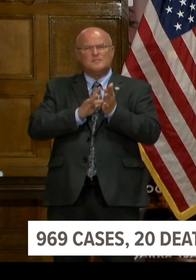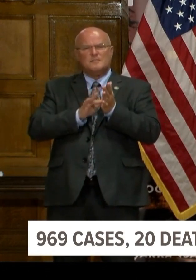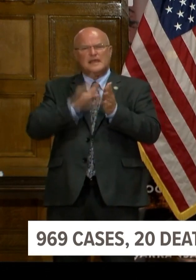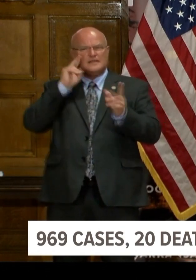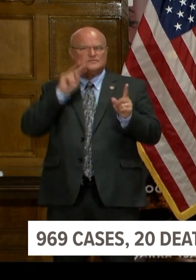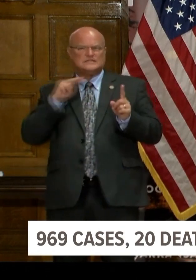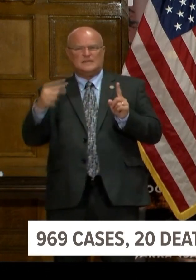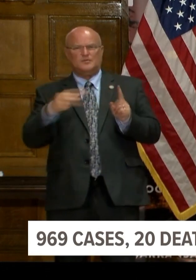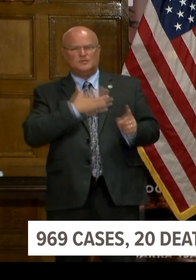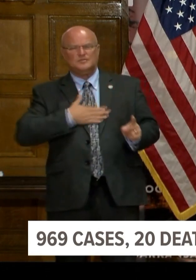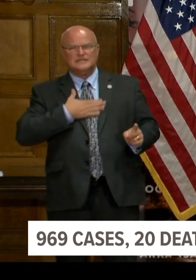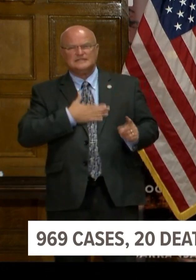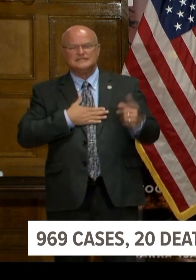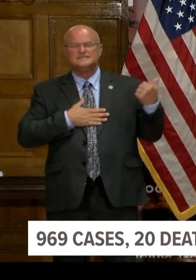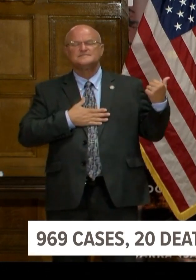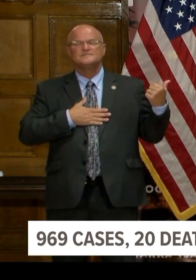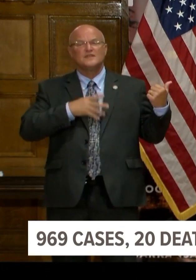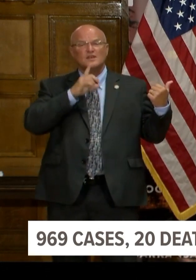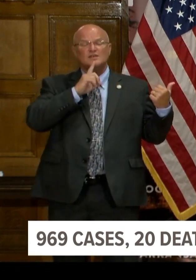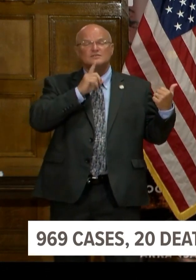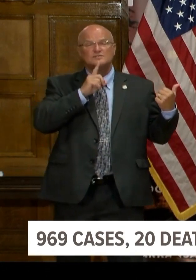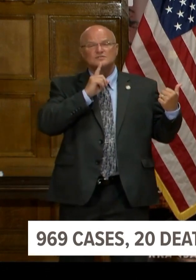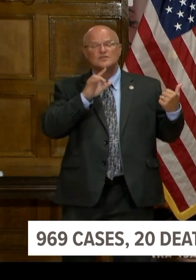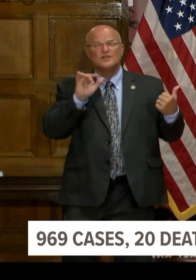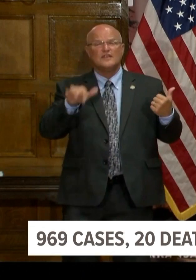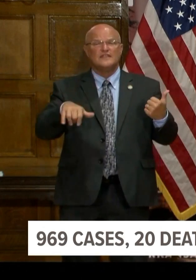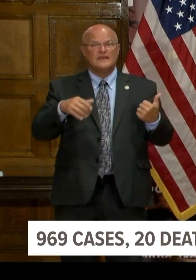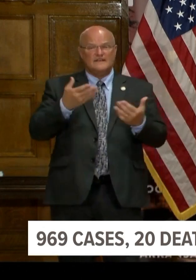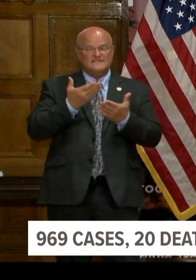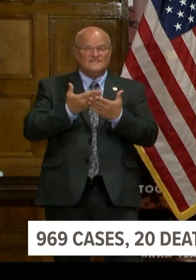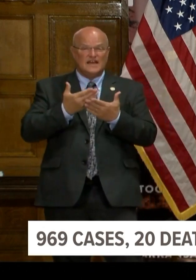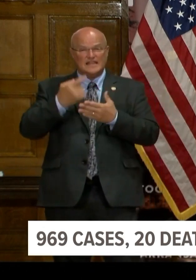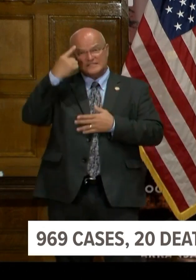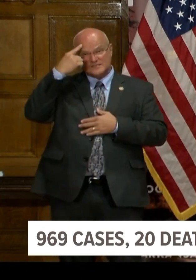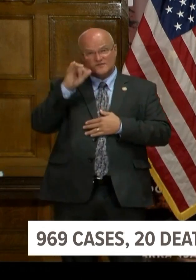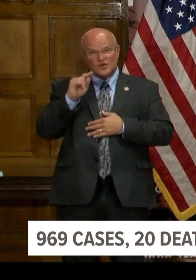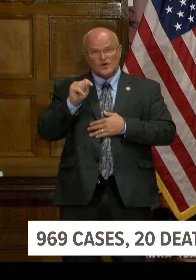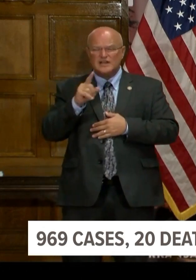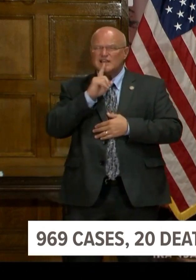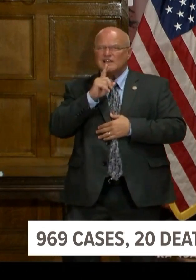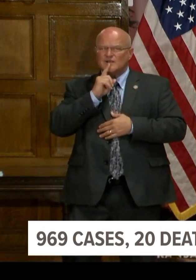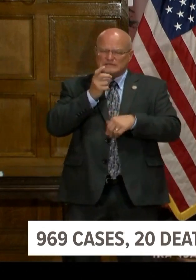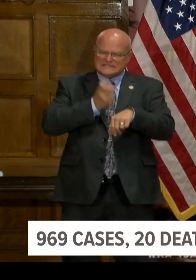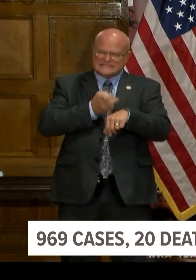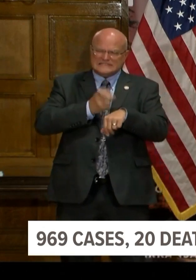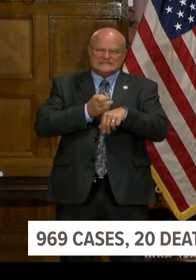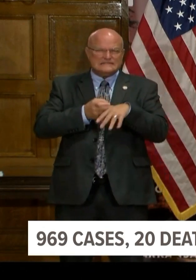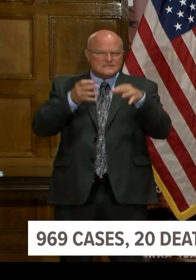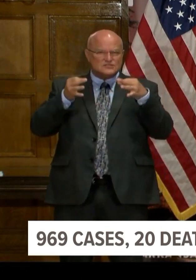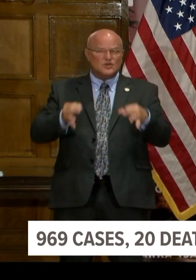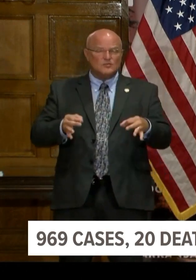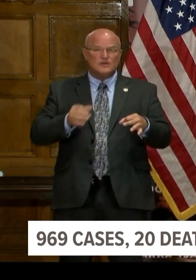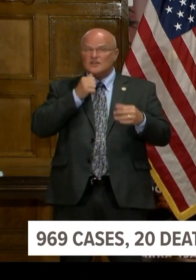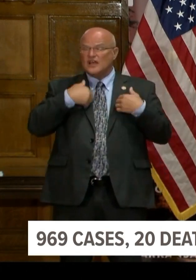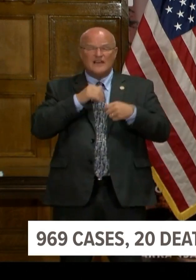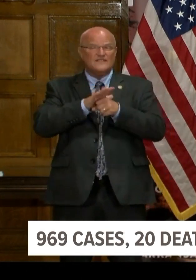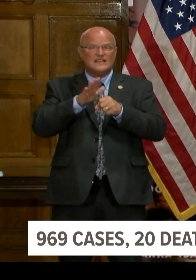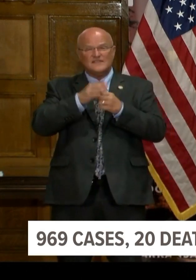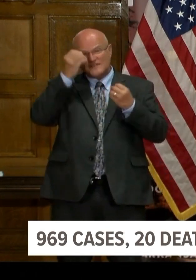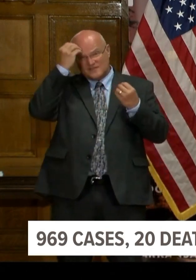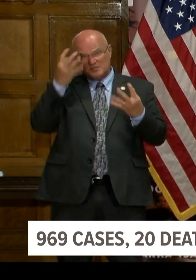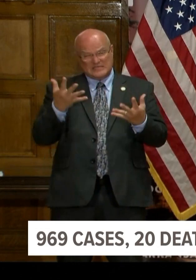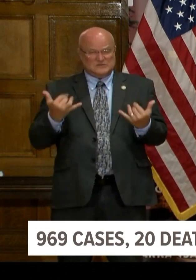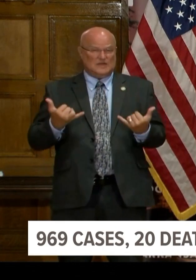standpoint? Sure, and in terms of the finances for it, it's really difficult to determine. We don't have enough